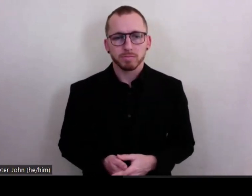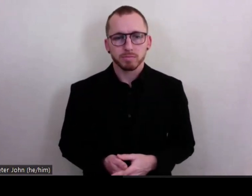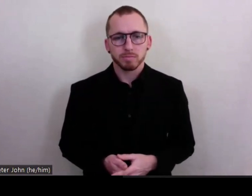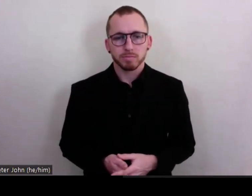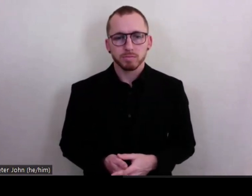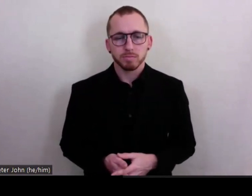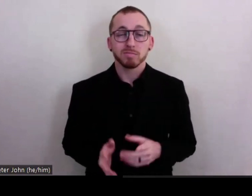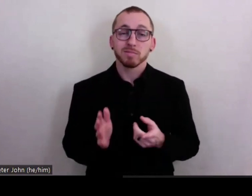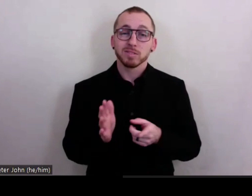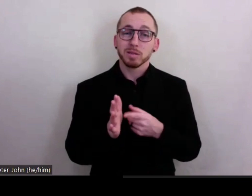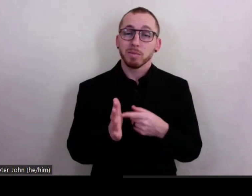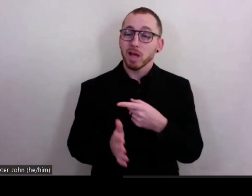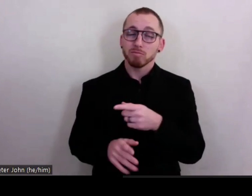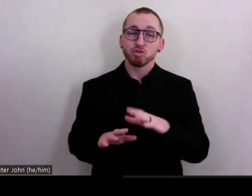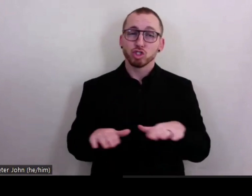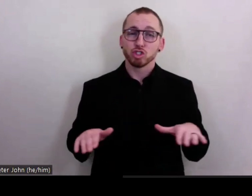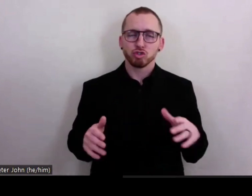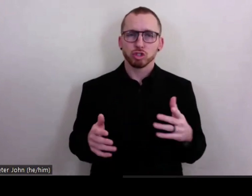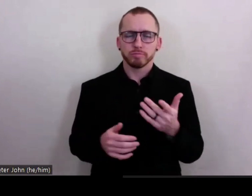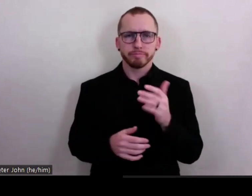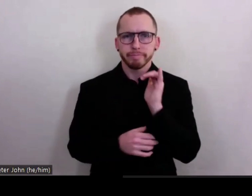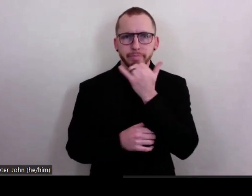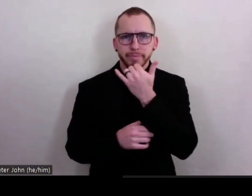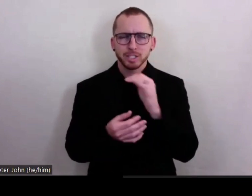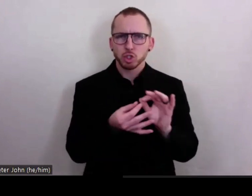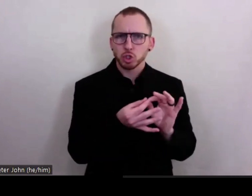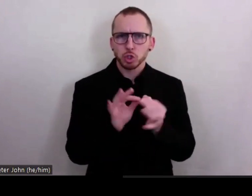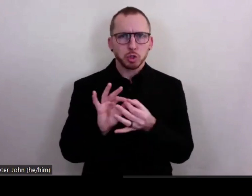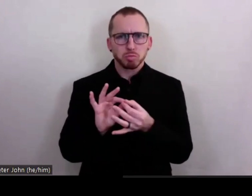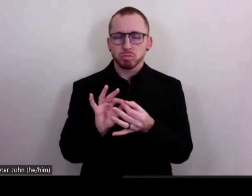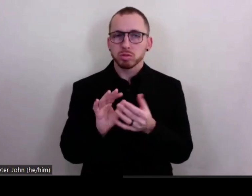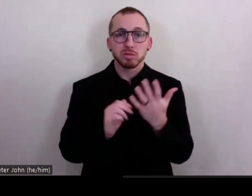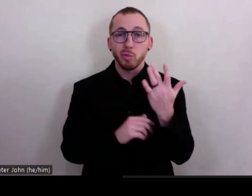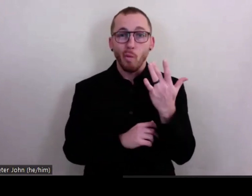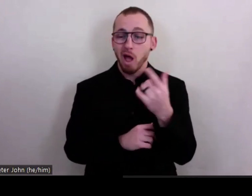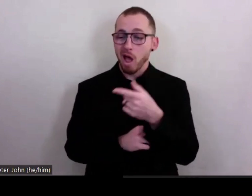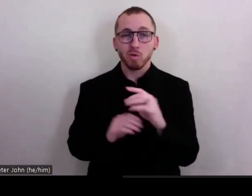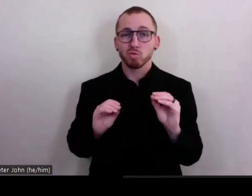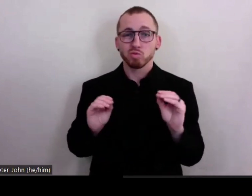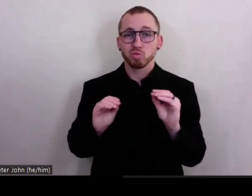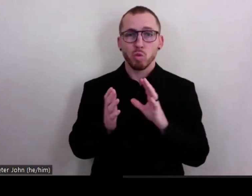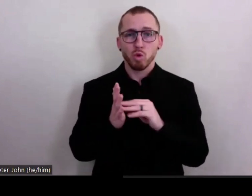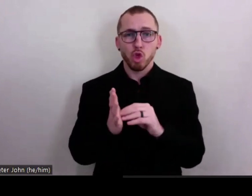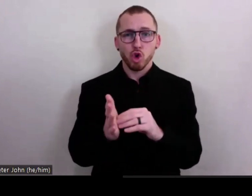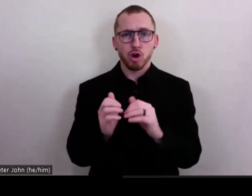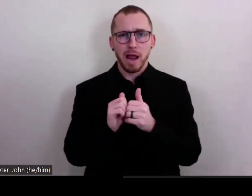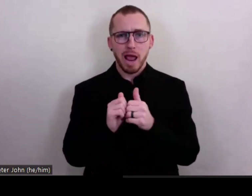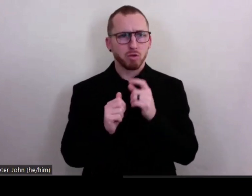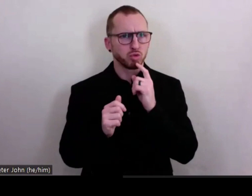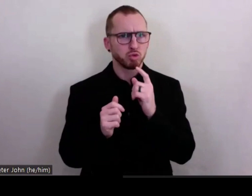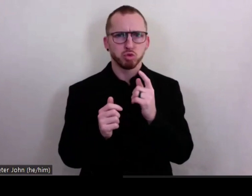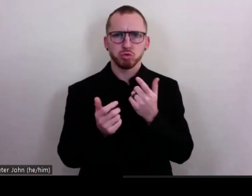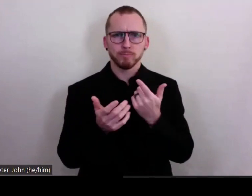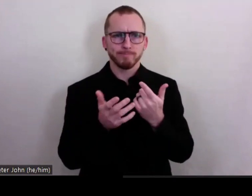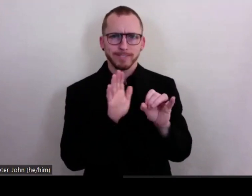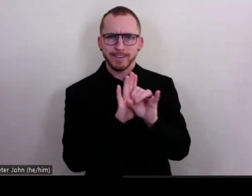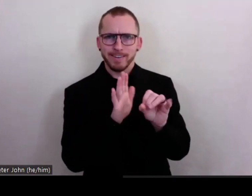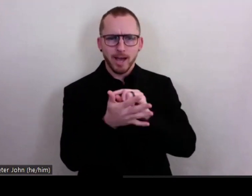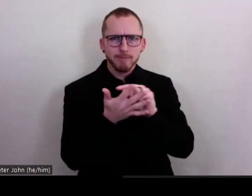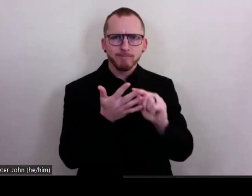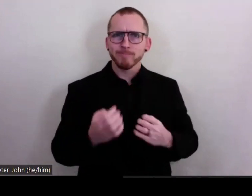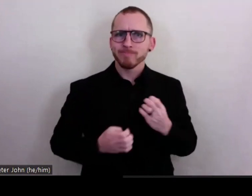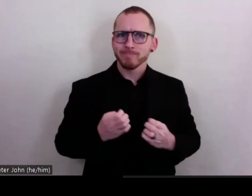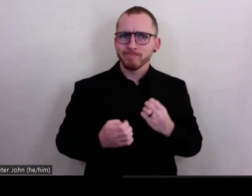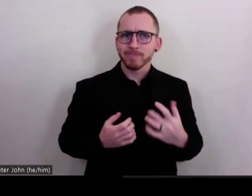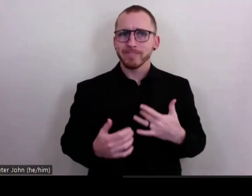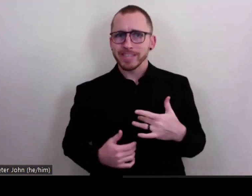to identify those feelings. And then so due to some of those difficulties in being able to regulate and self-soothe, they can